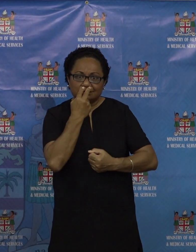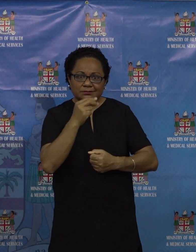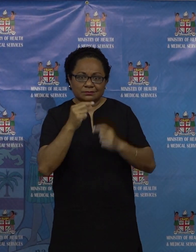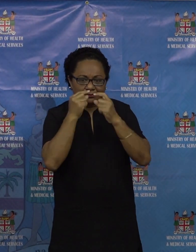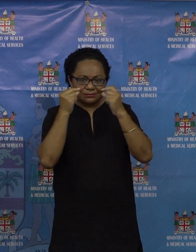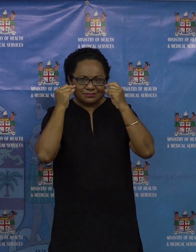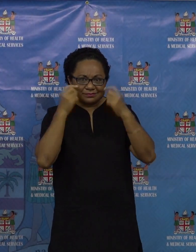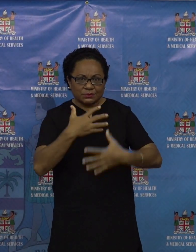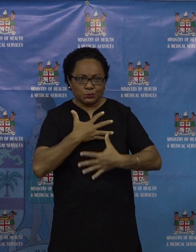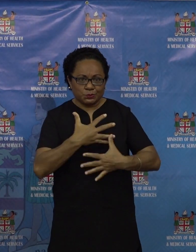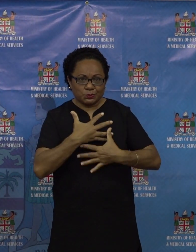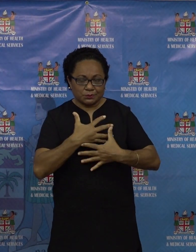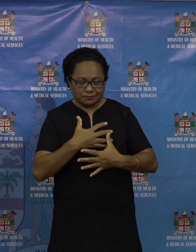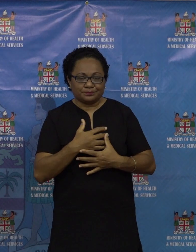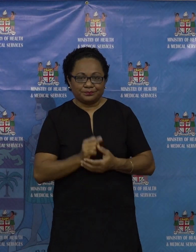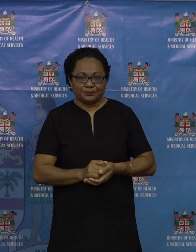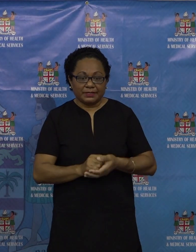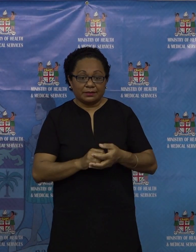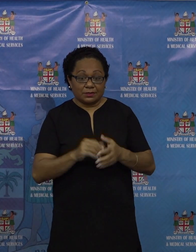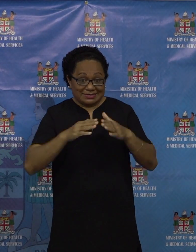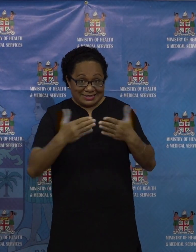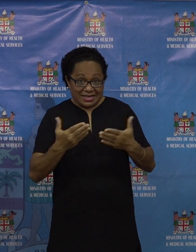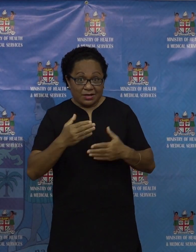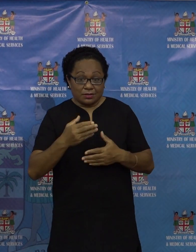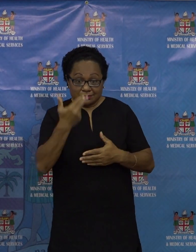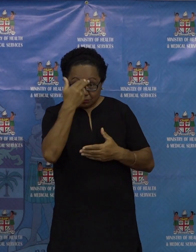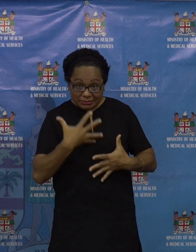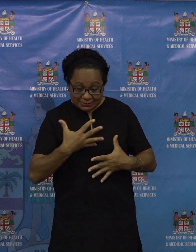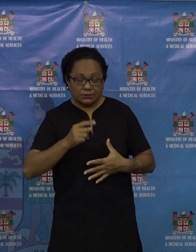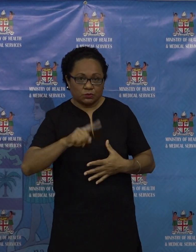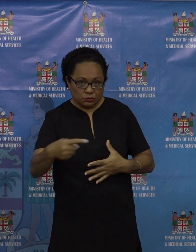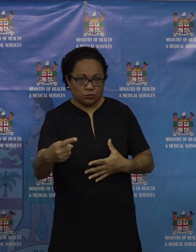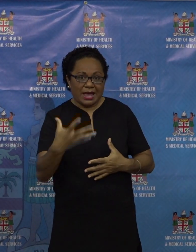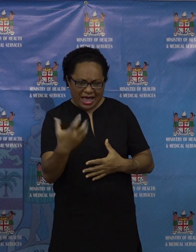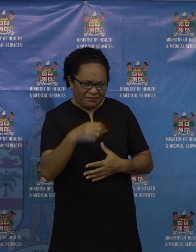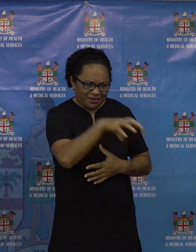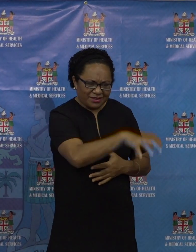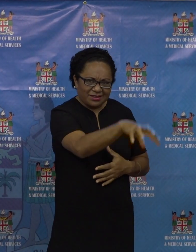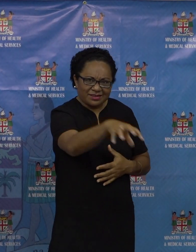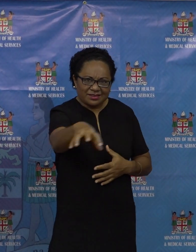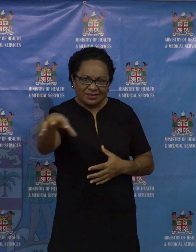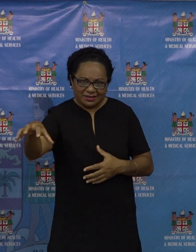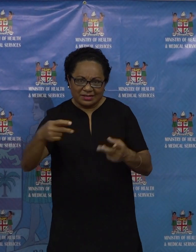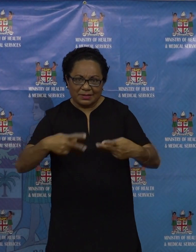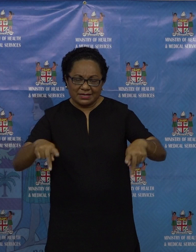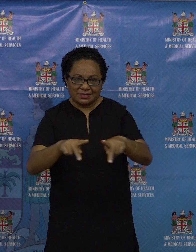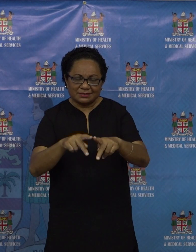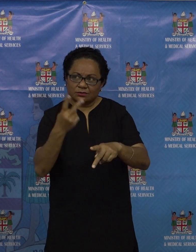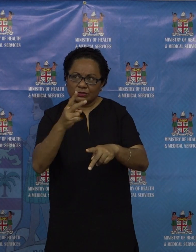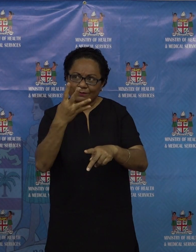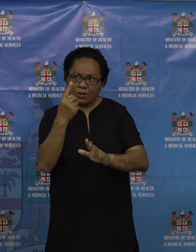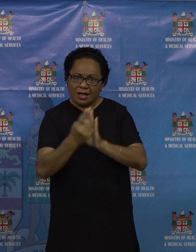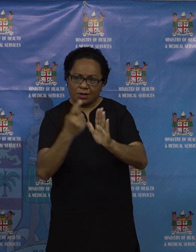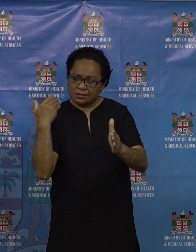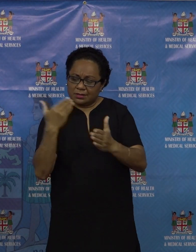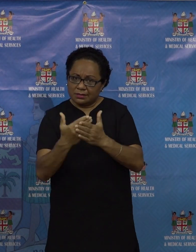continue to conduct screening. In our stationary screening in the last 24